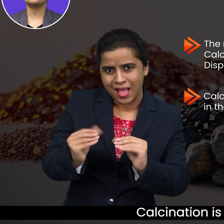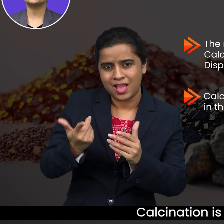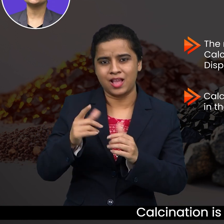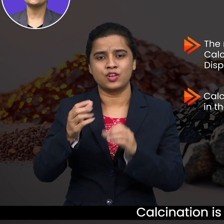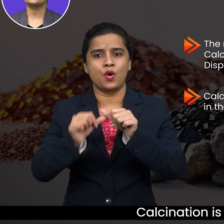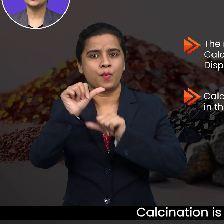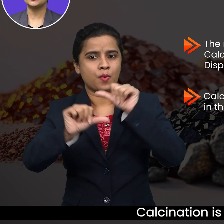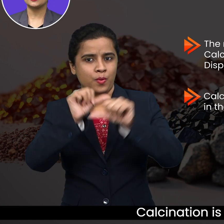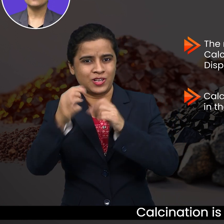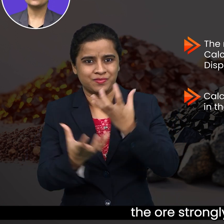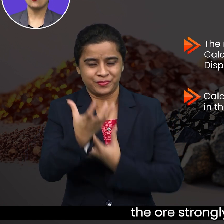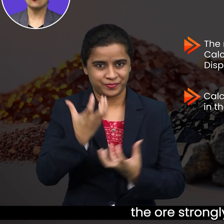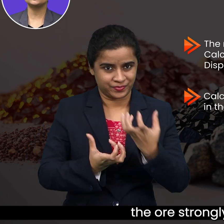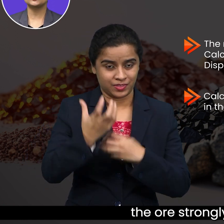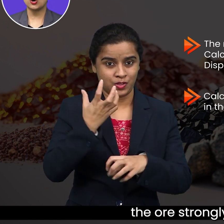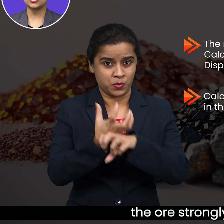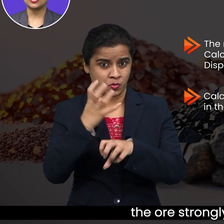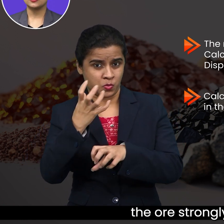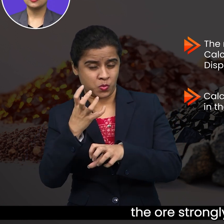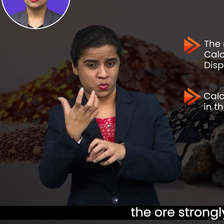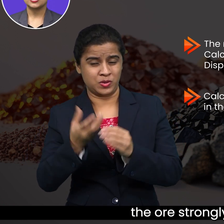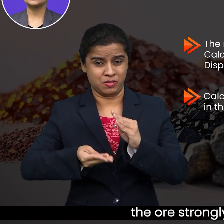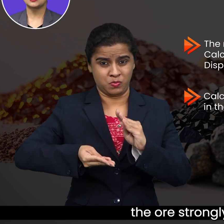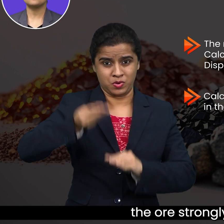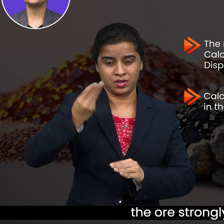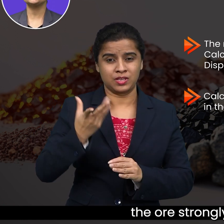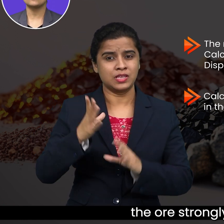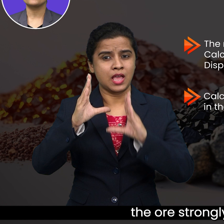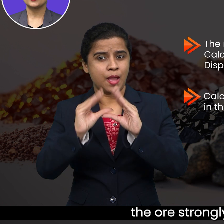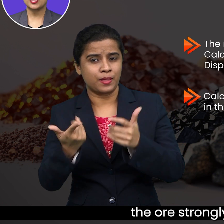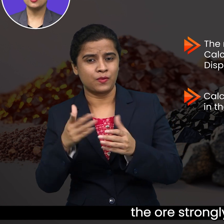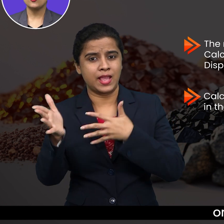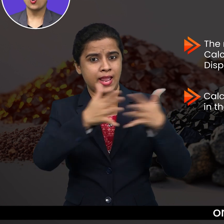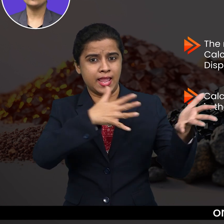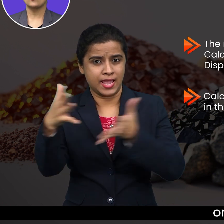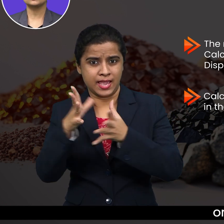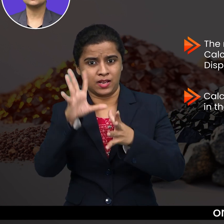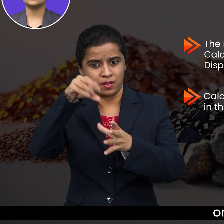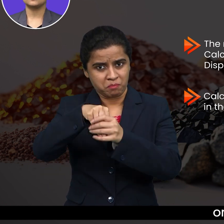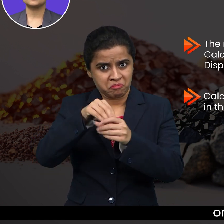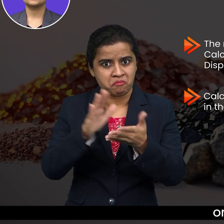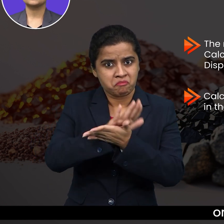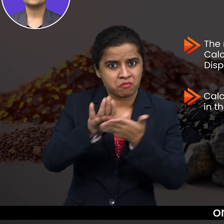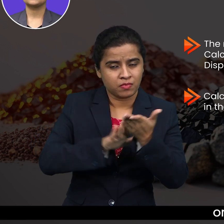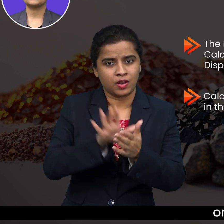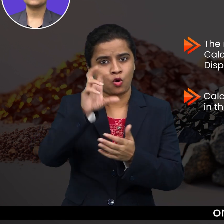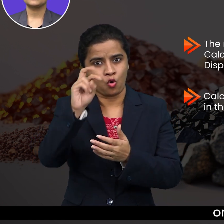Calcination is a process of heating the ore strongly in the absence of air or oxygen.